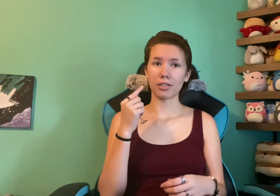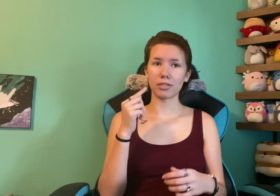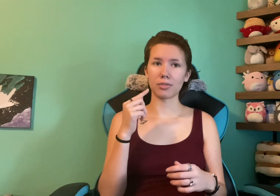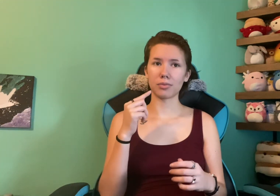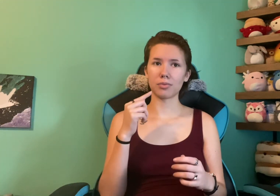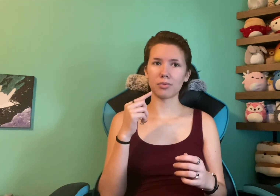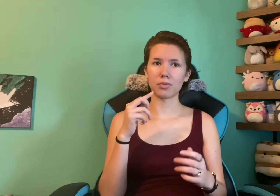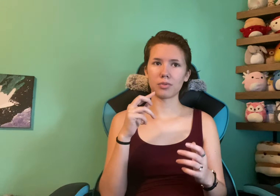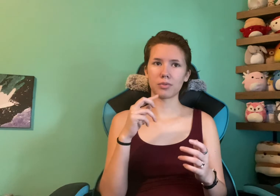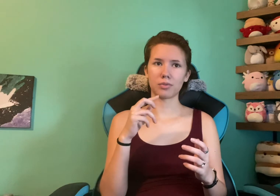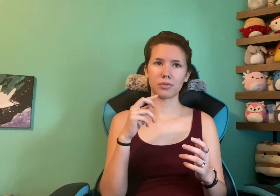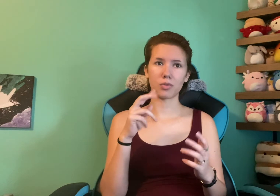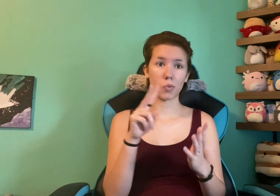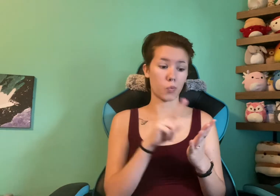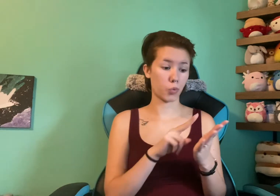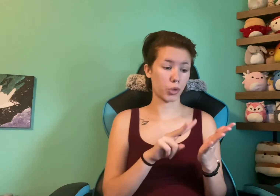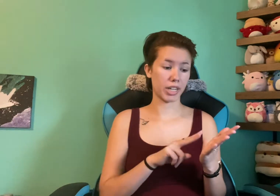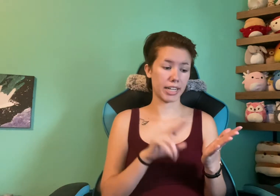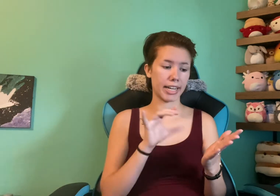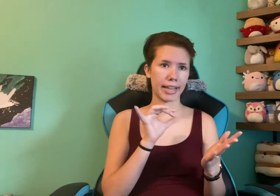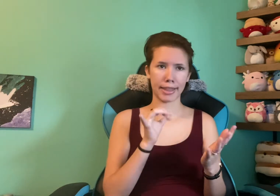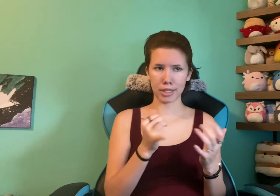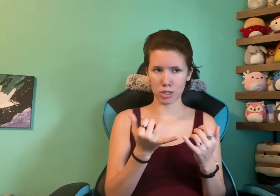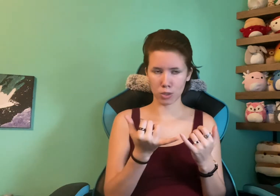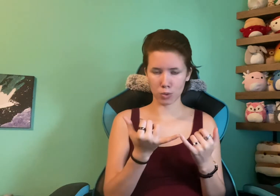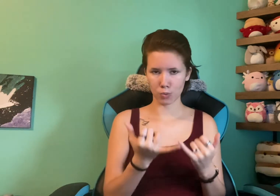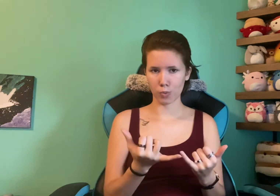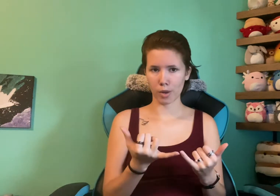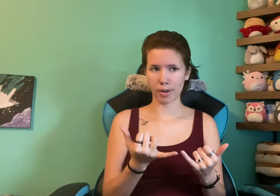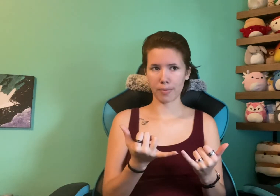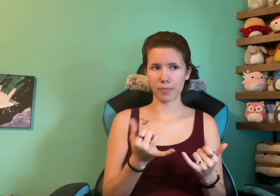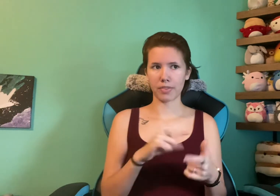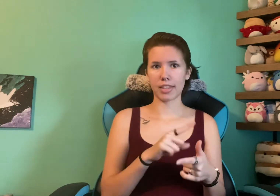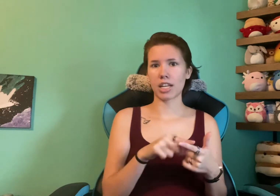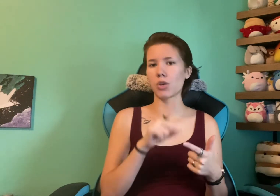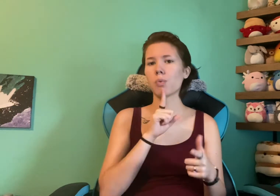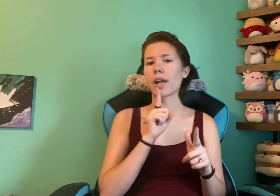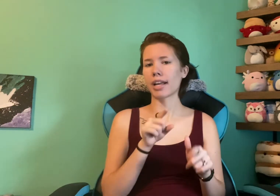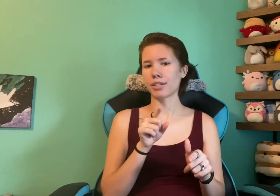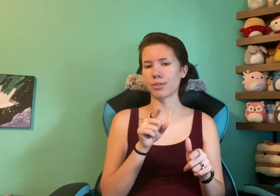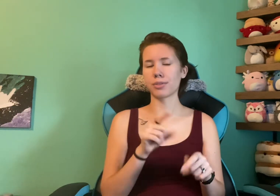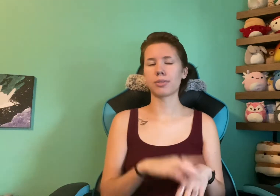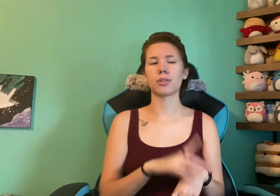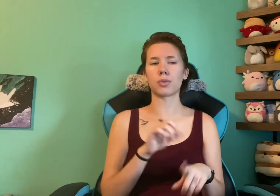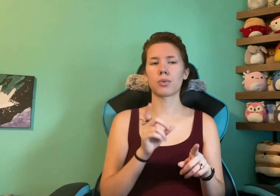answer the question. Okay, Neptune and its moons.